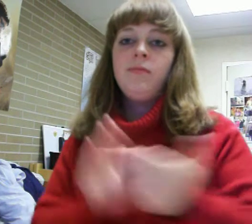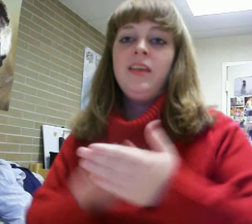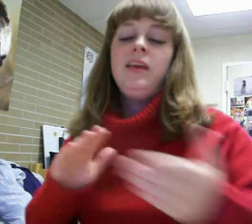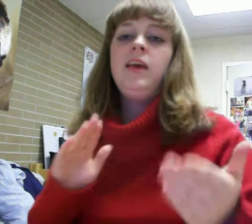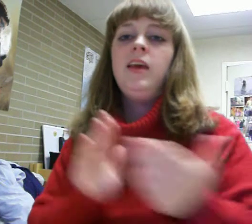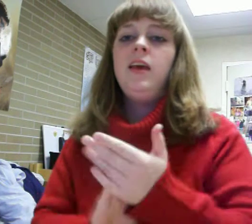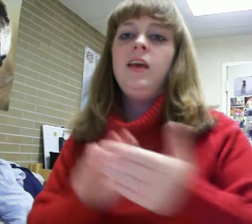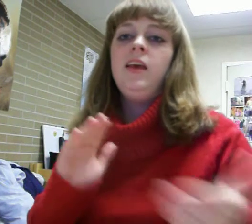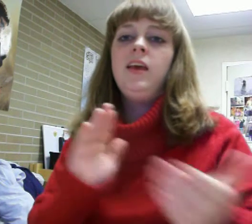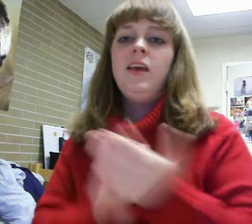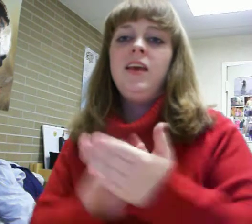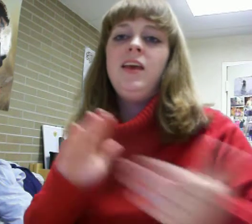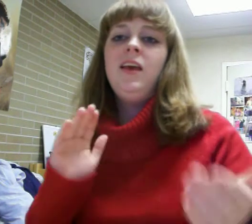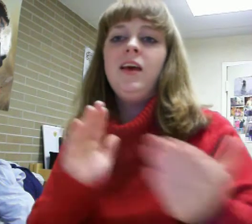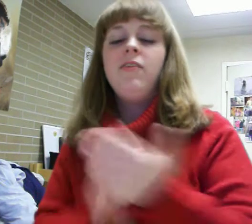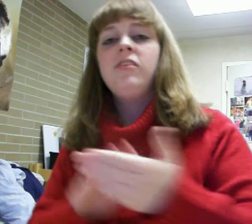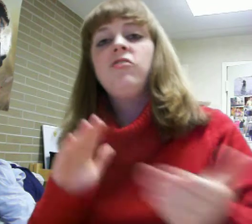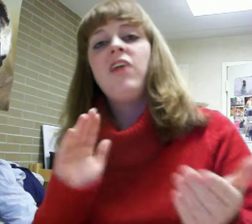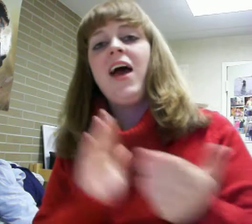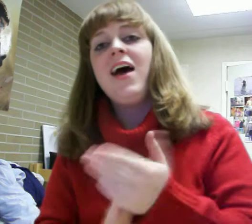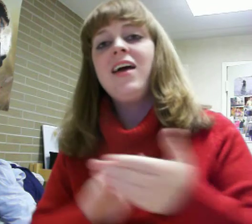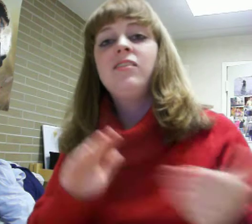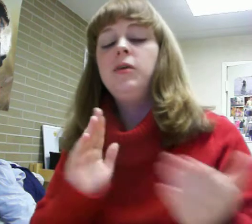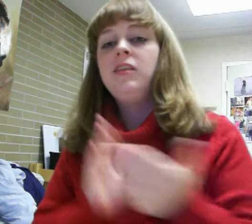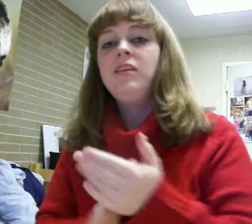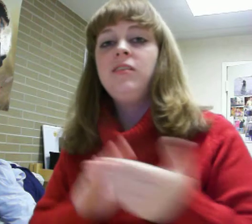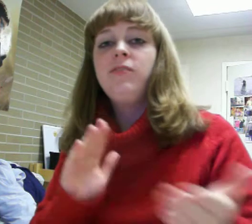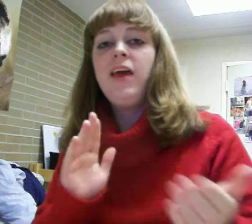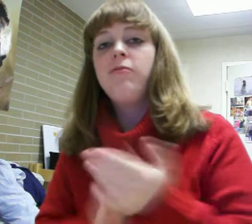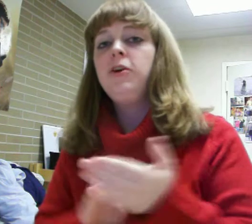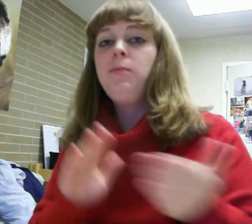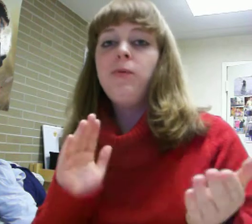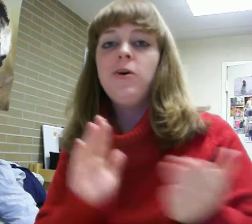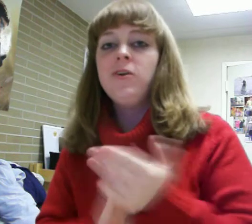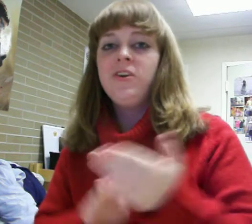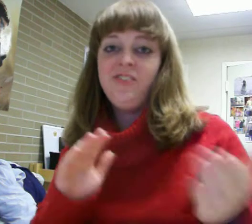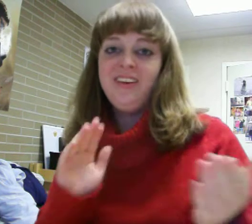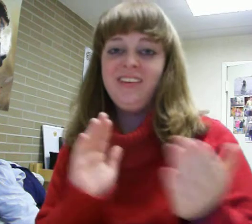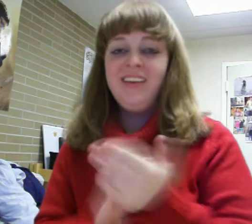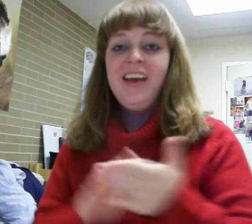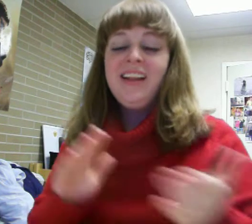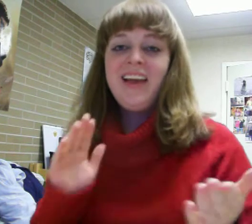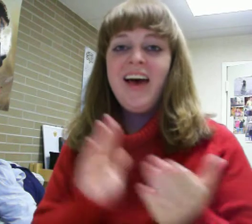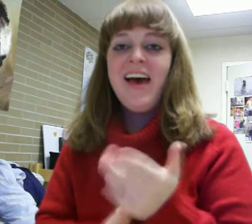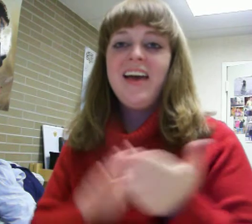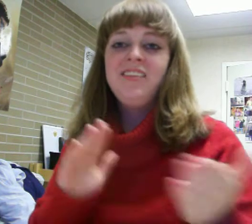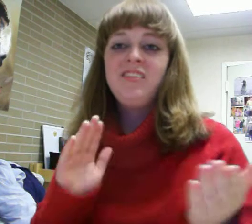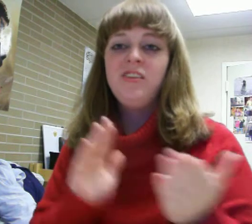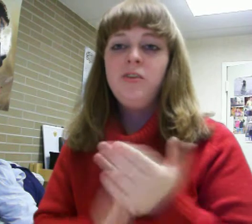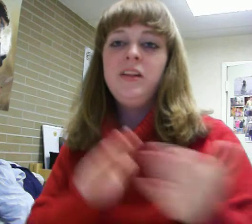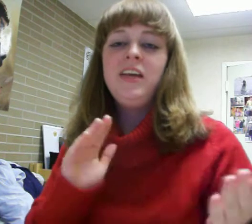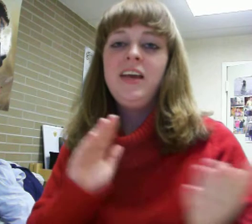He covers his tracks with his favorite portraits Lies to believe